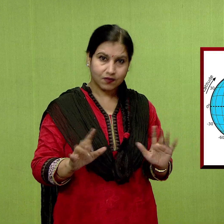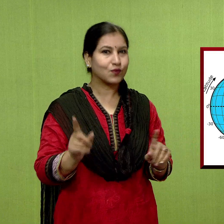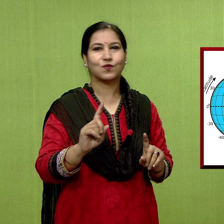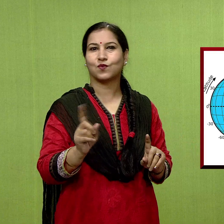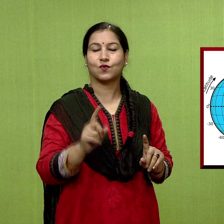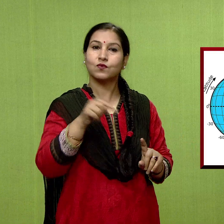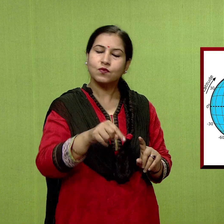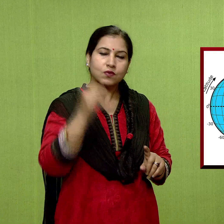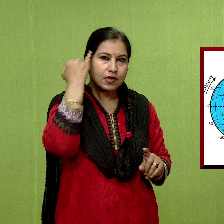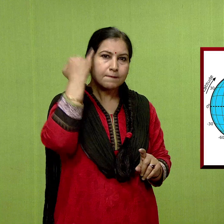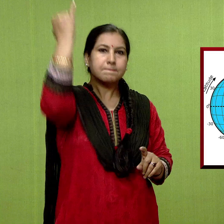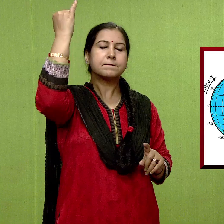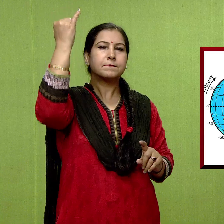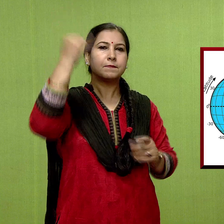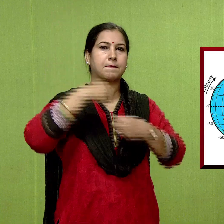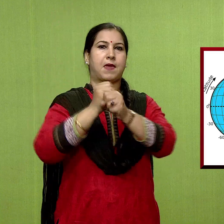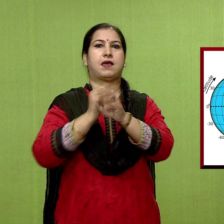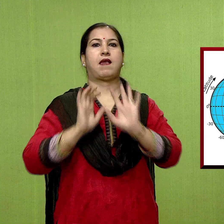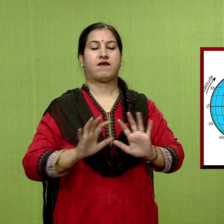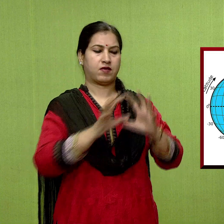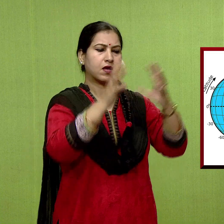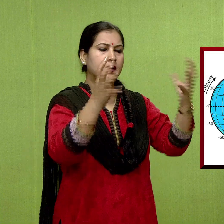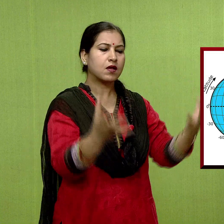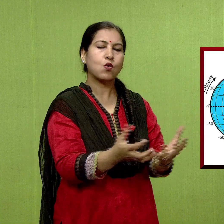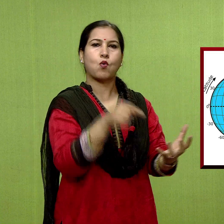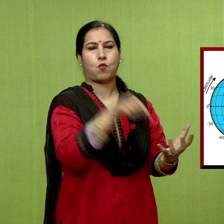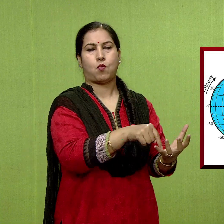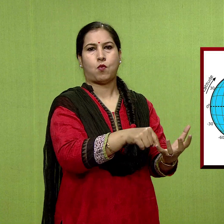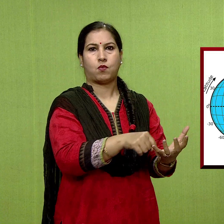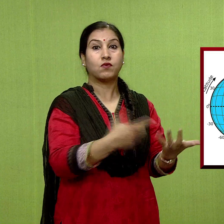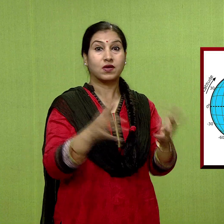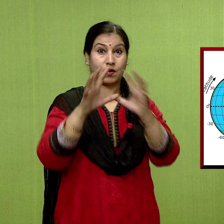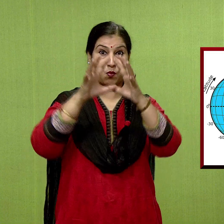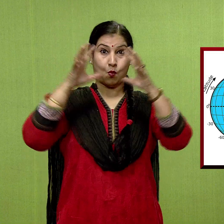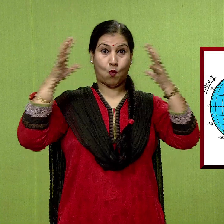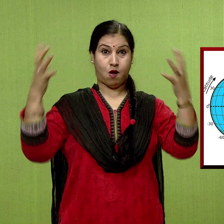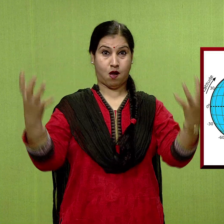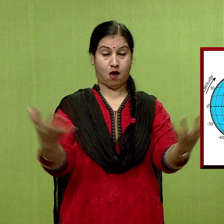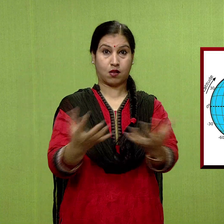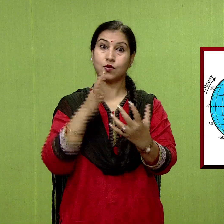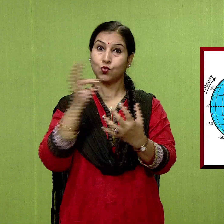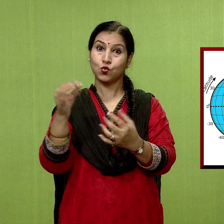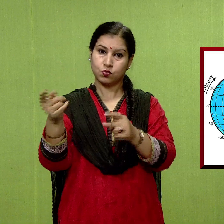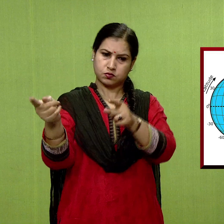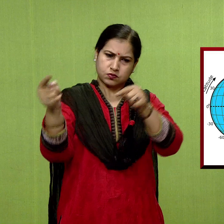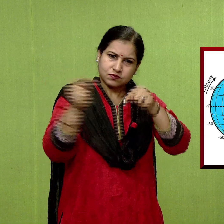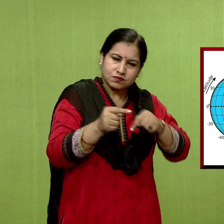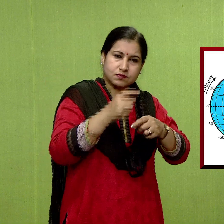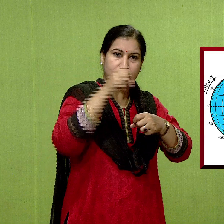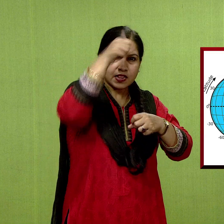Actually, these are the imaginary lines drawn on the globe to know